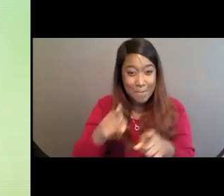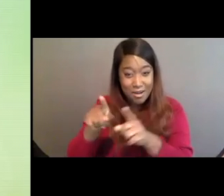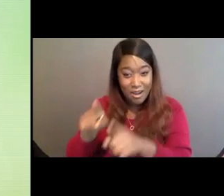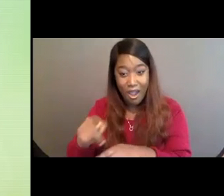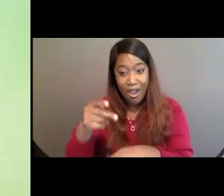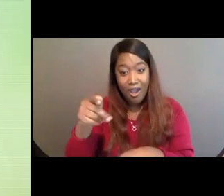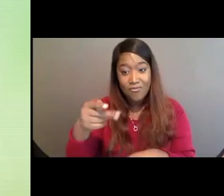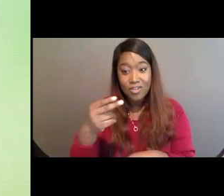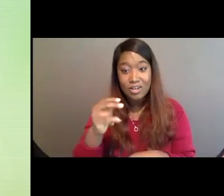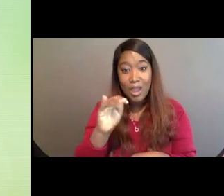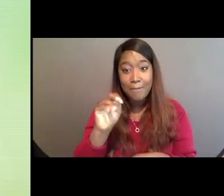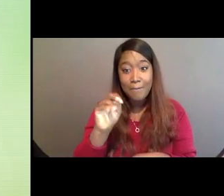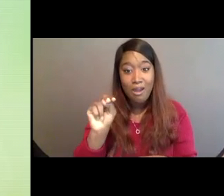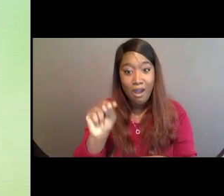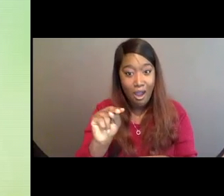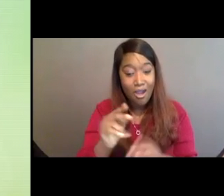Now,